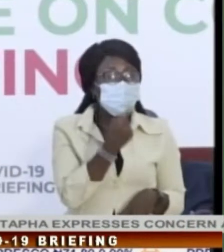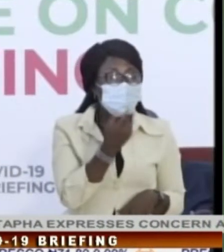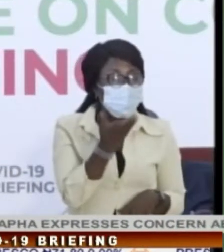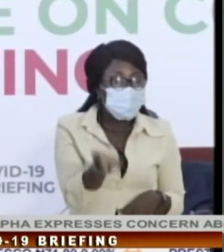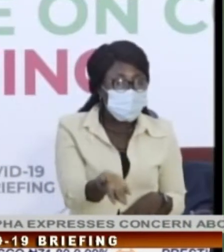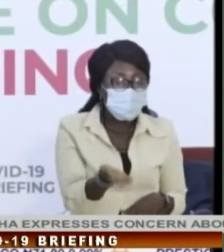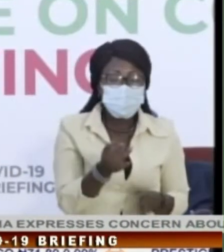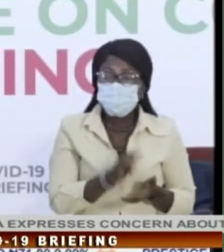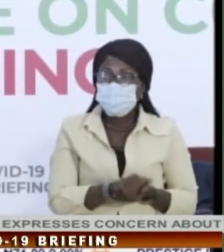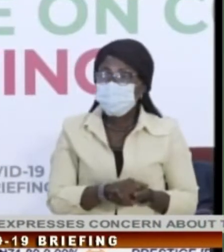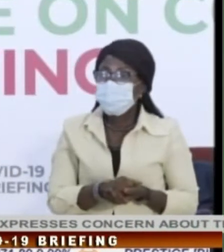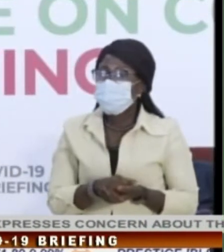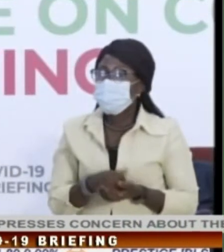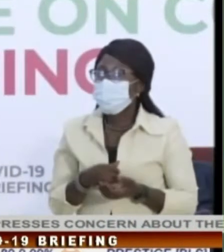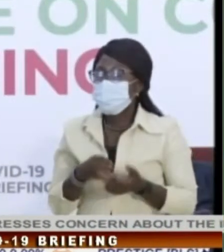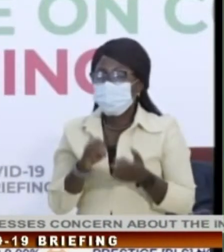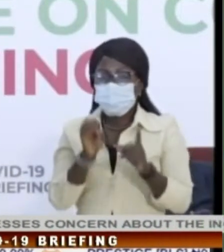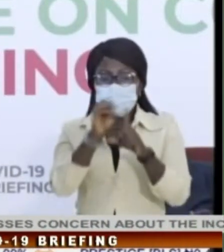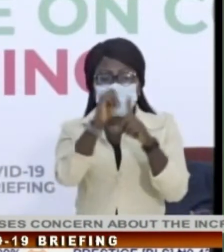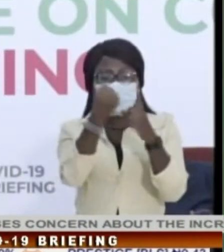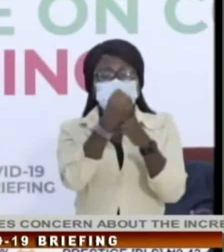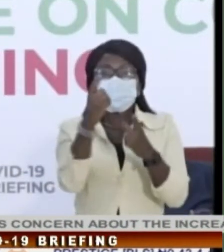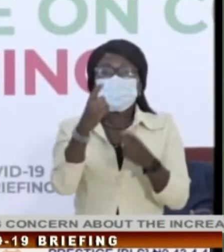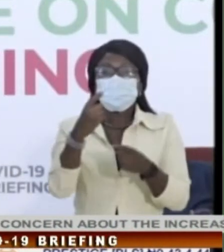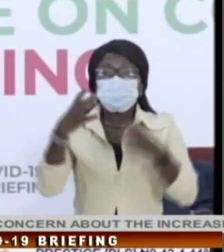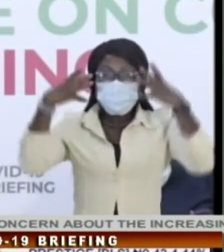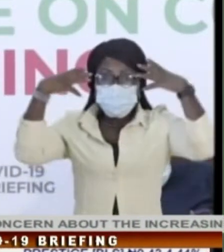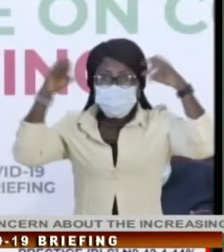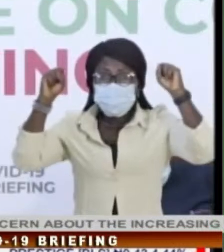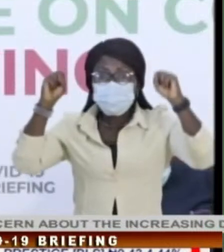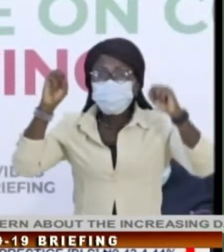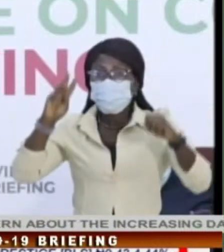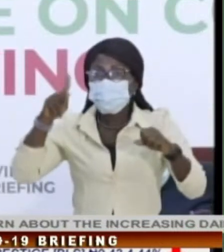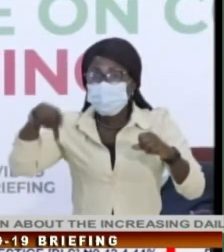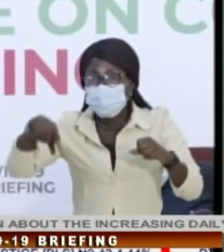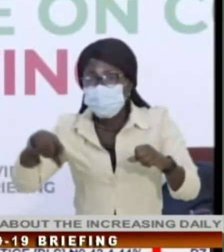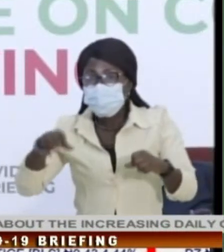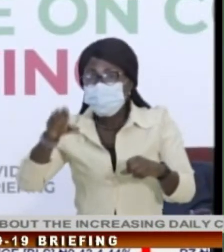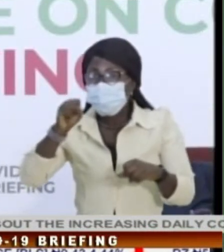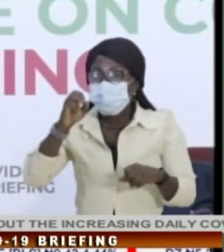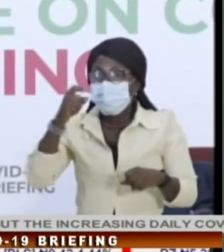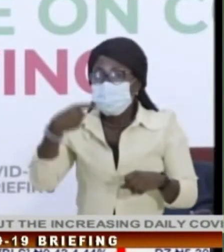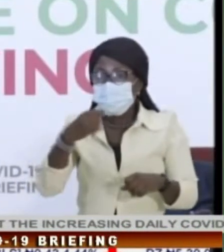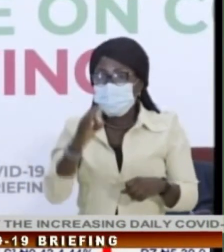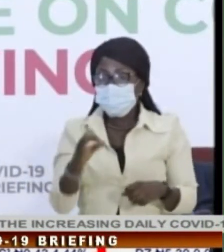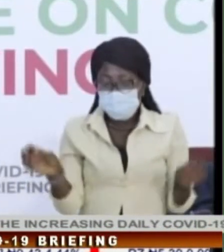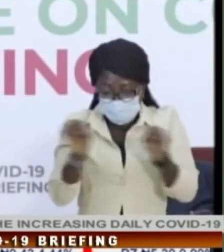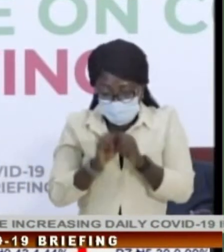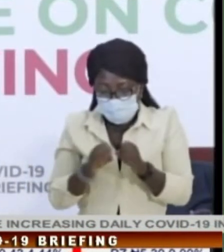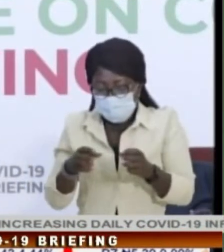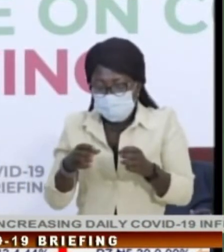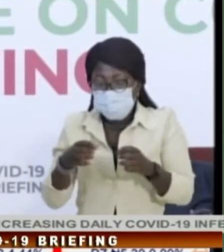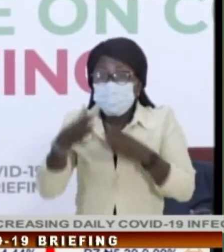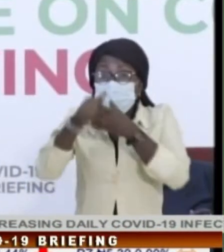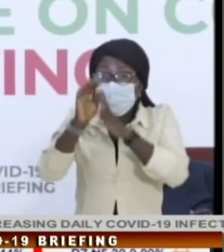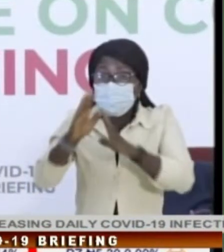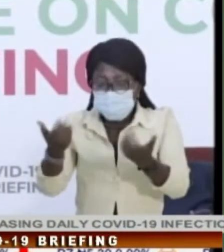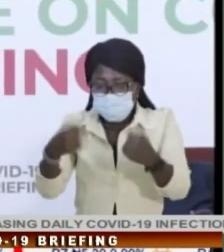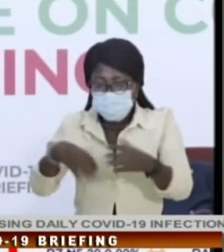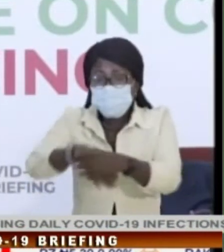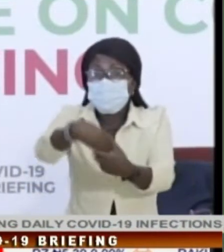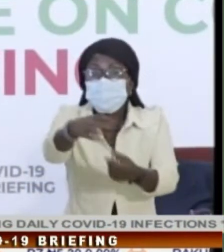that I would like to see a situation where Mr. President, the Vice President, the SGF, critical leaders come and take